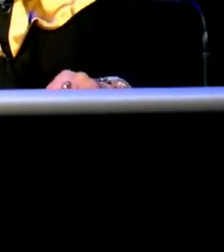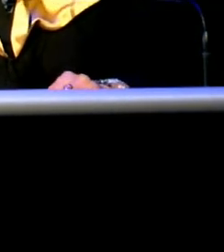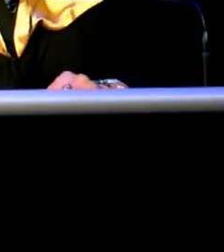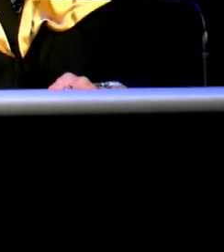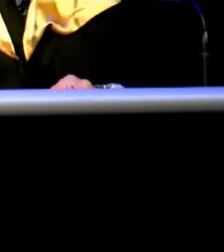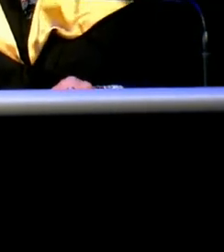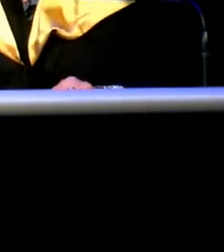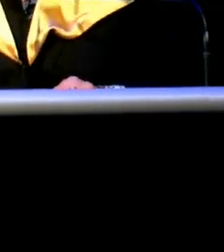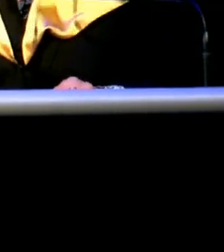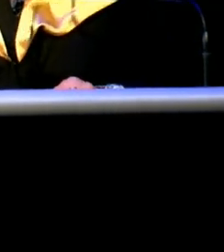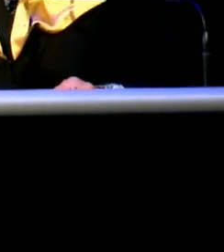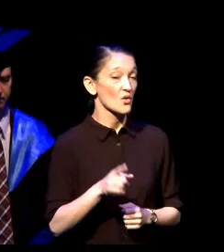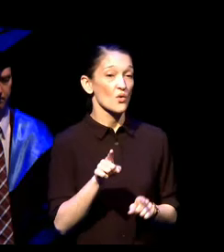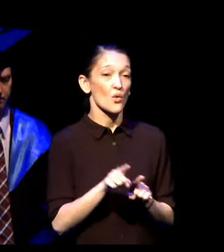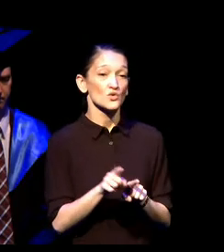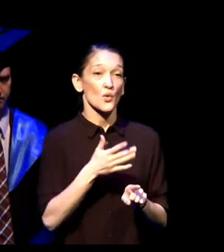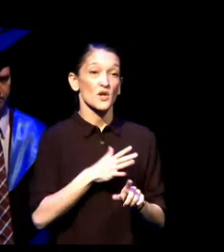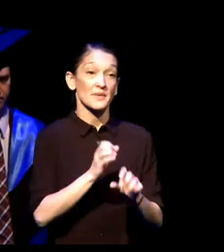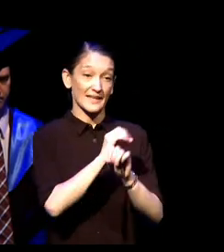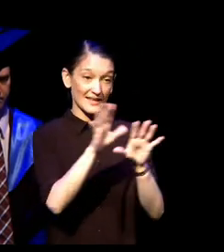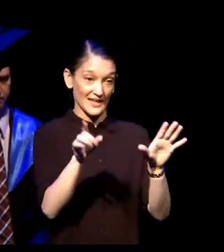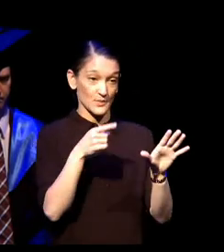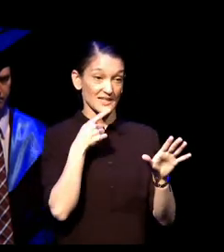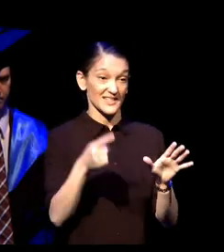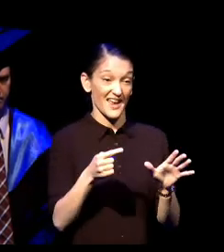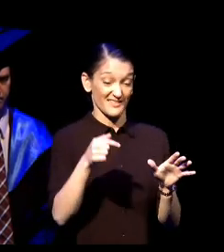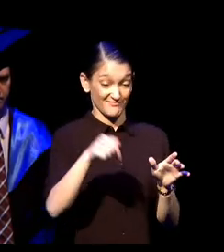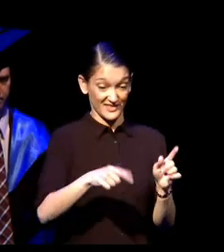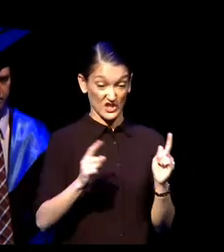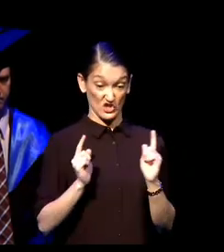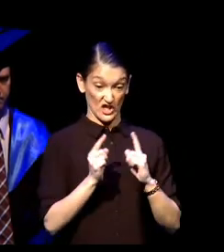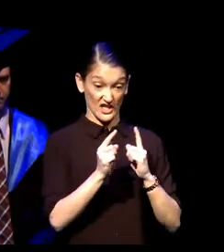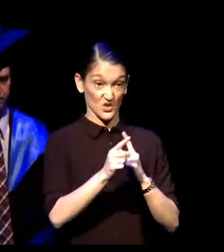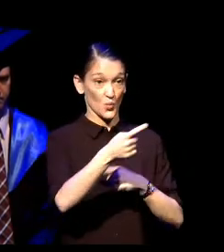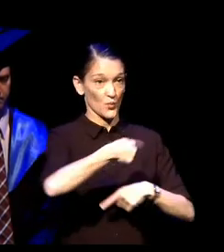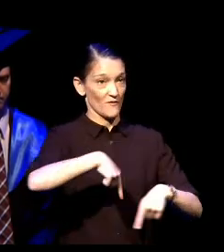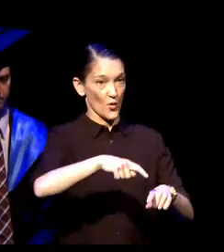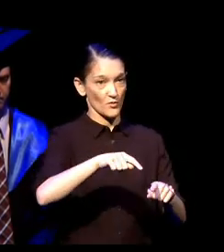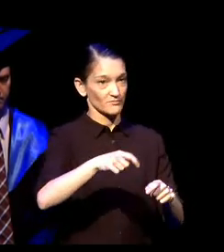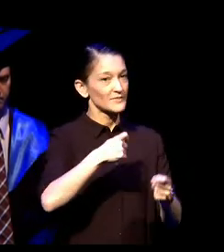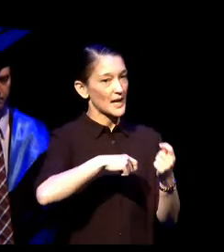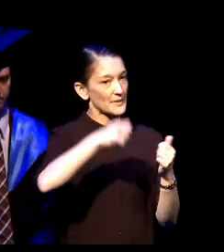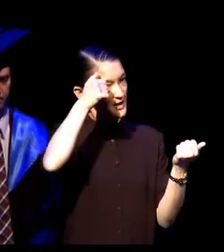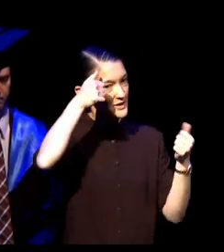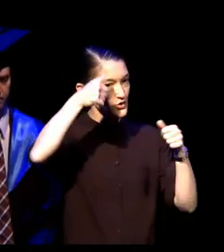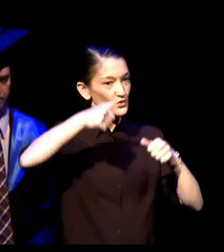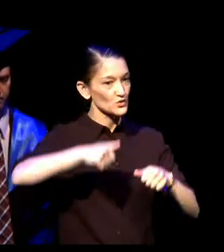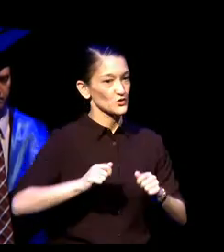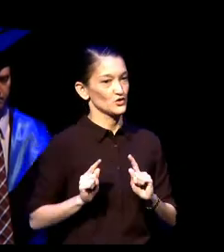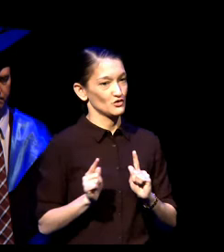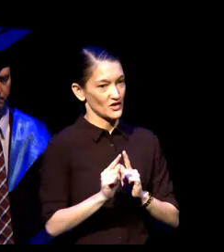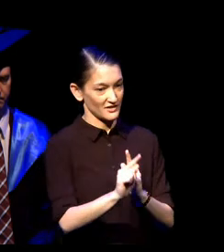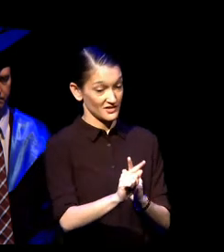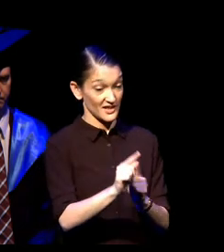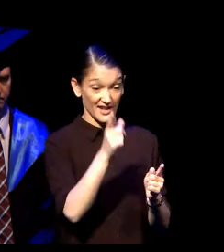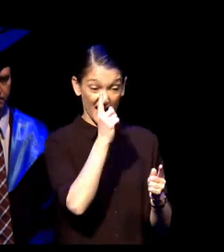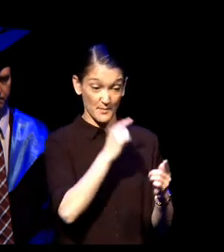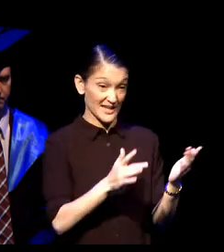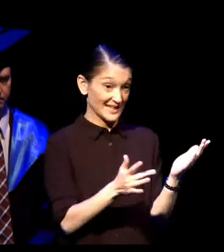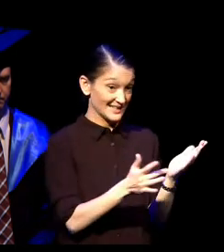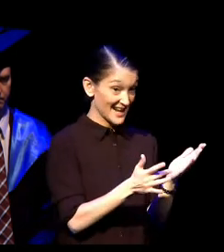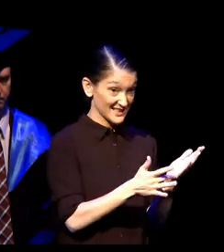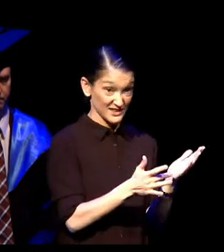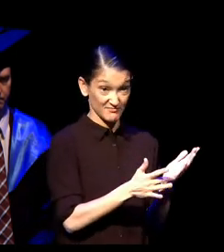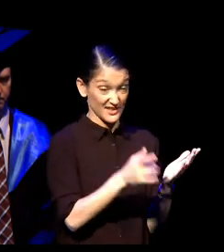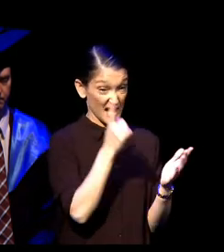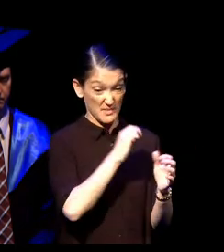And let's be clear, rapid change is here to stay. It's driven by technological advancements, economic change, a